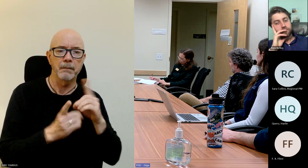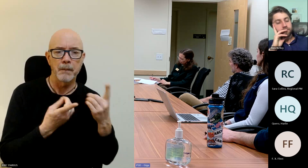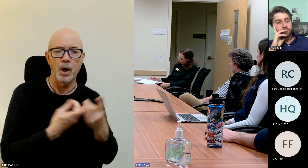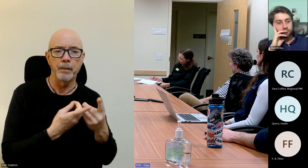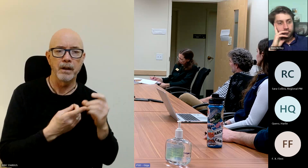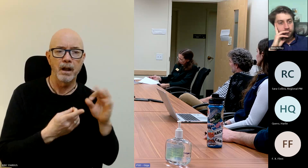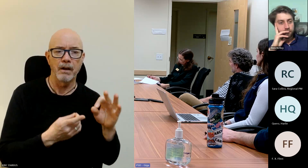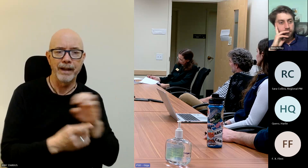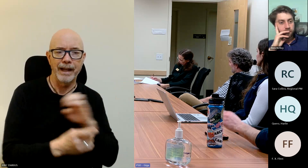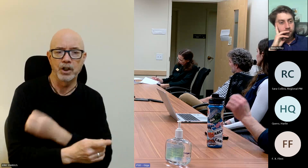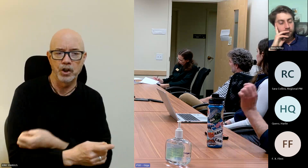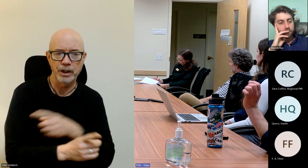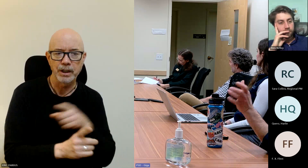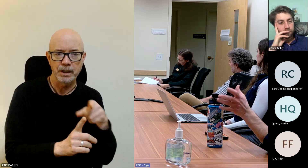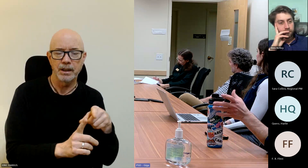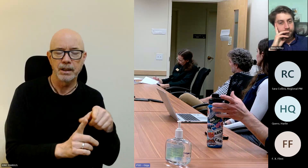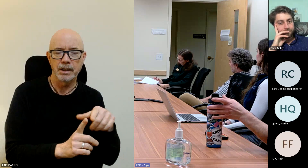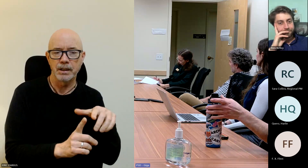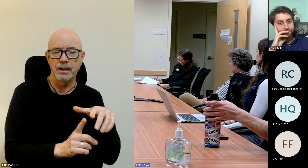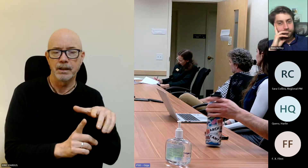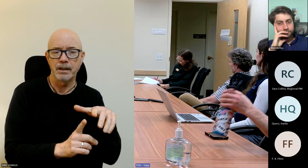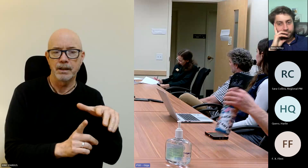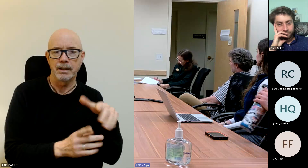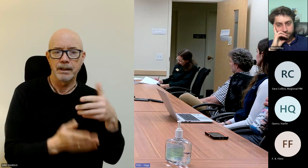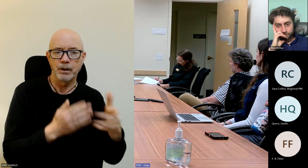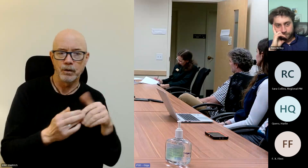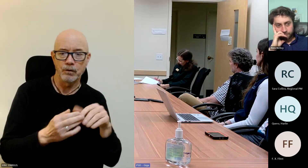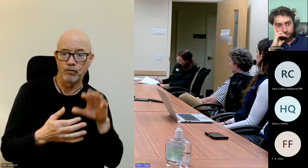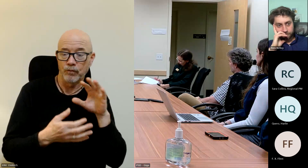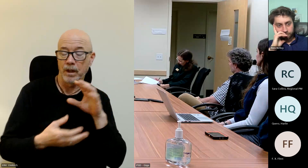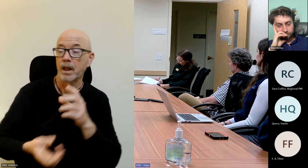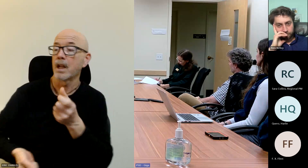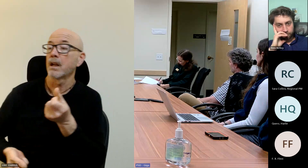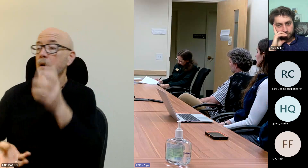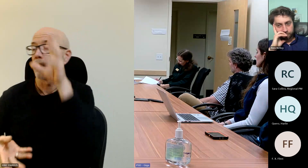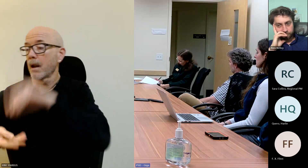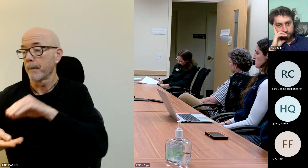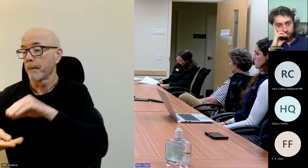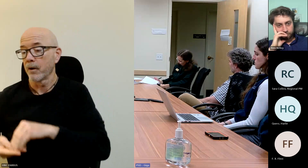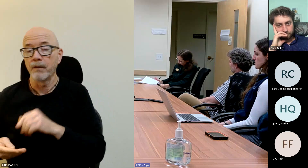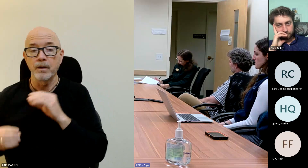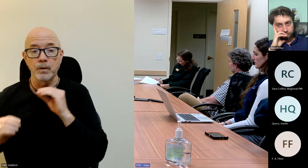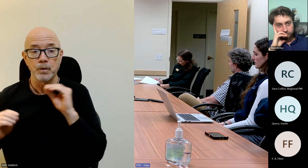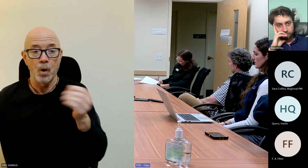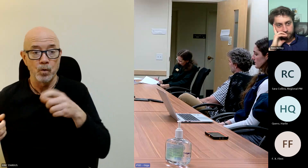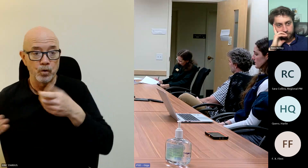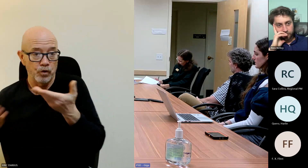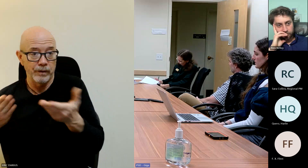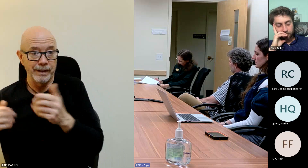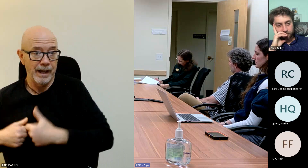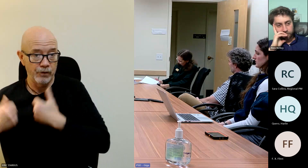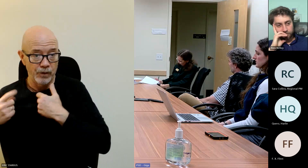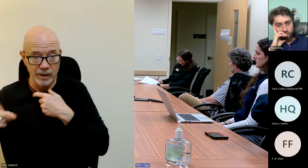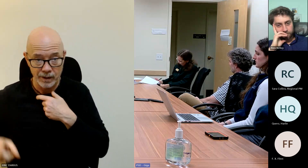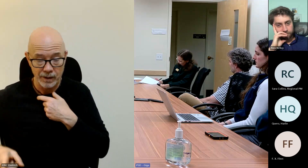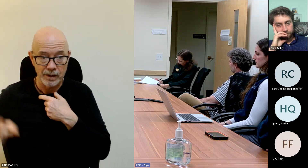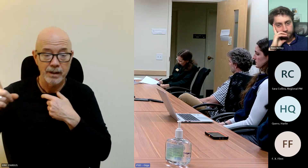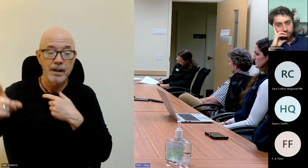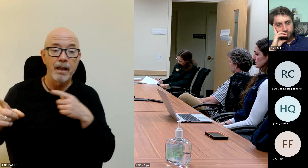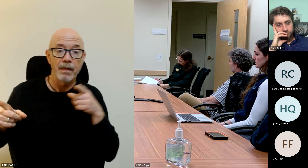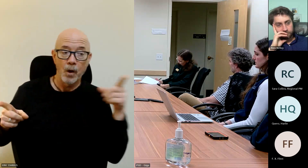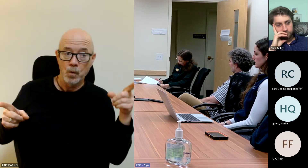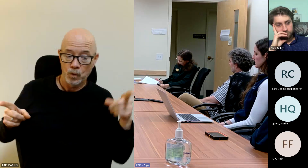they'll better position the quantity of unserved addresses to compete. But why didn't, when Southern Vermont